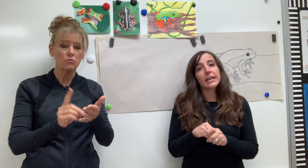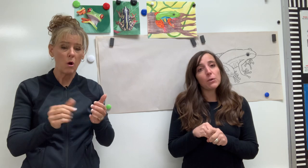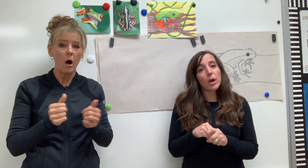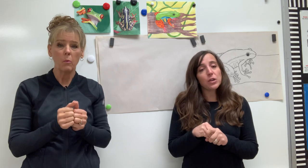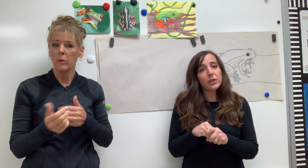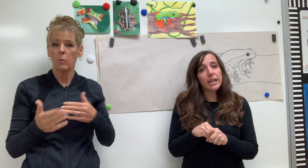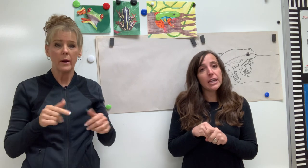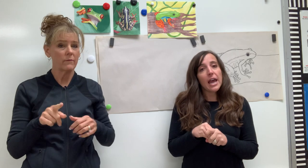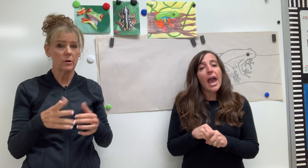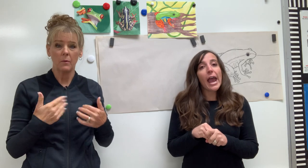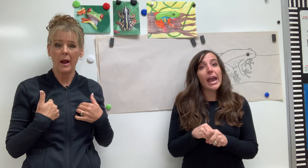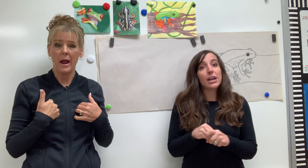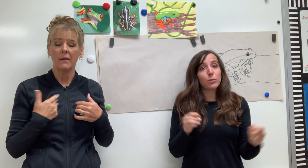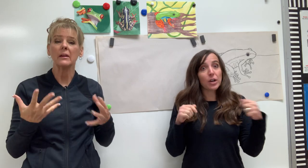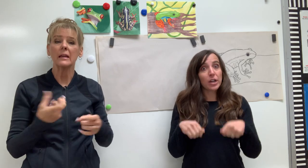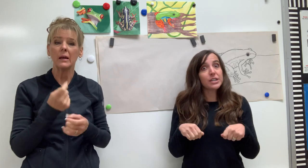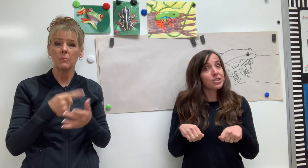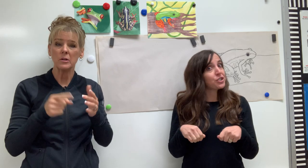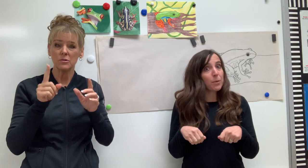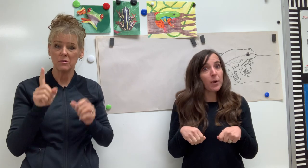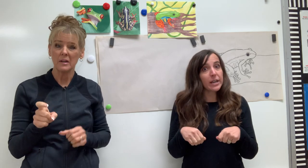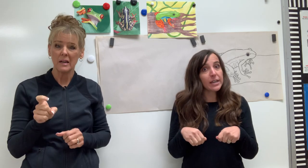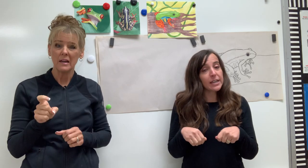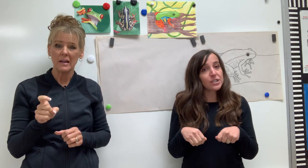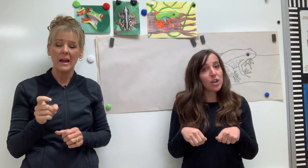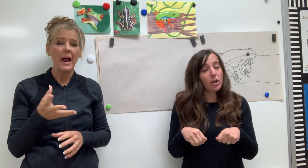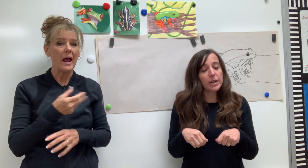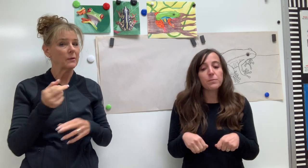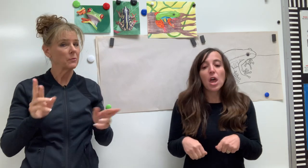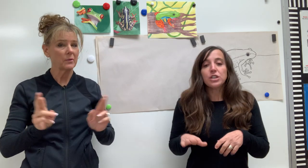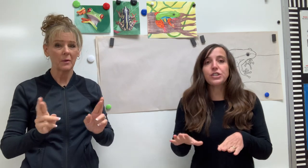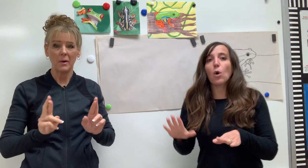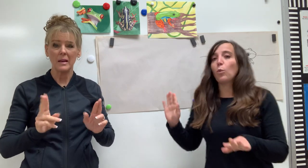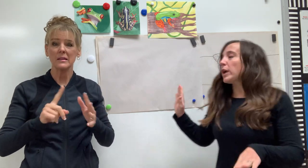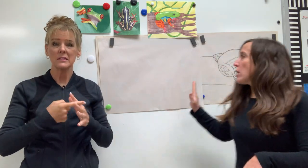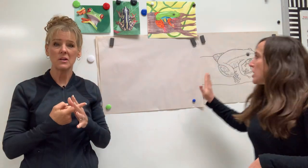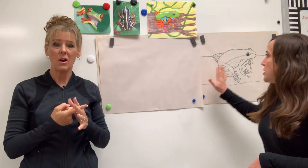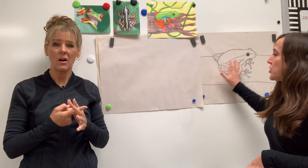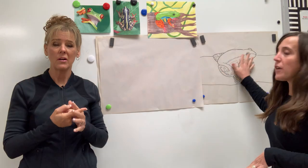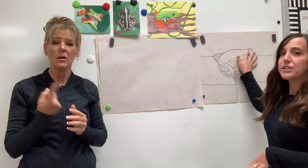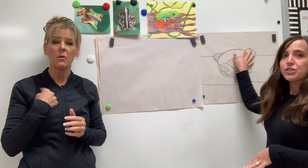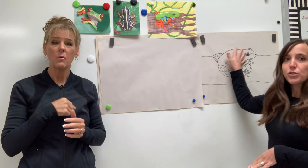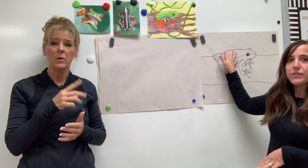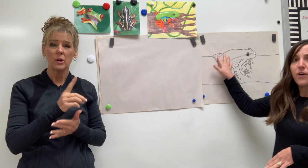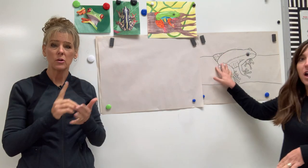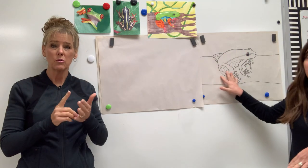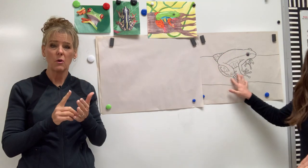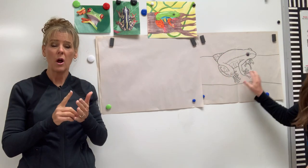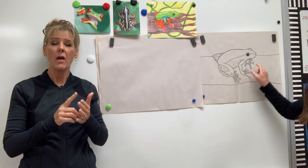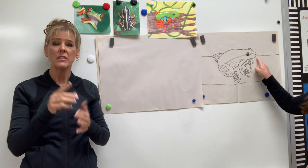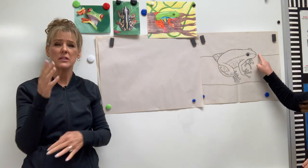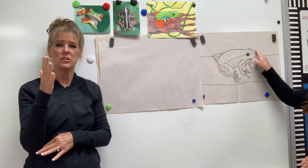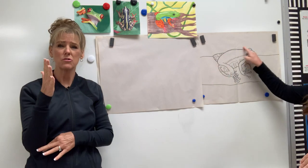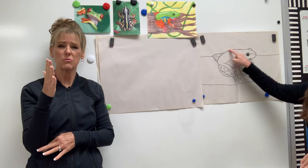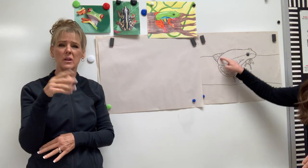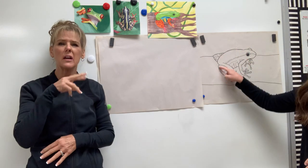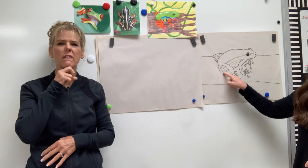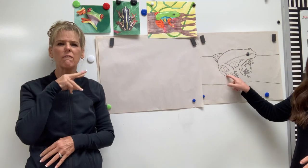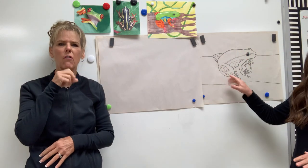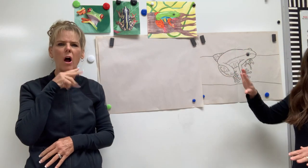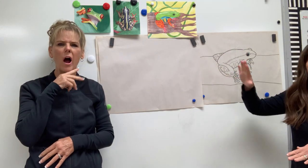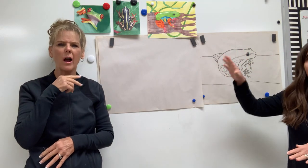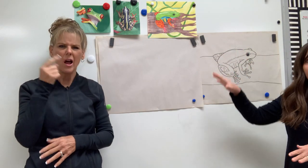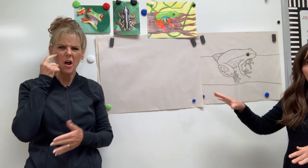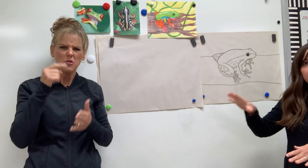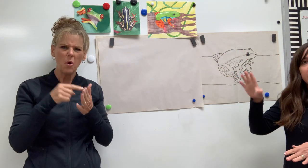go ahead and get what you need, and we are going to just jump right in and get started. So we are going to draw this tree frog, and notice how his body